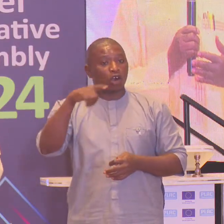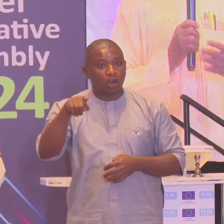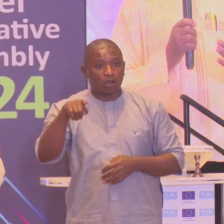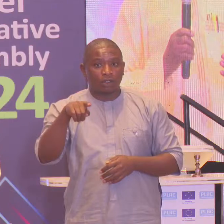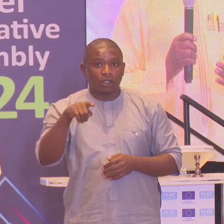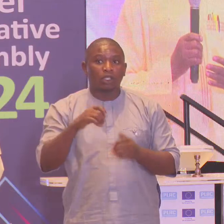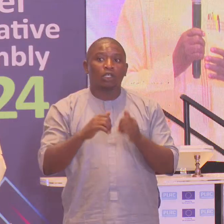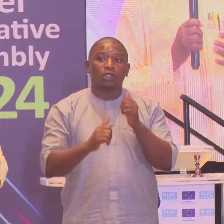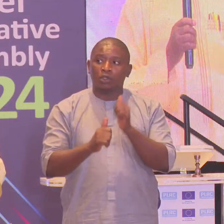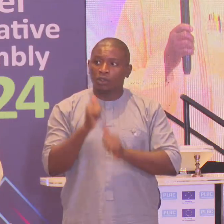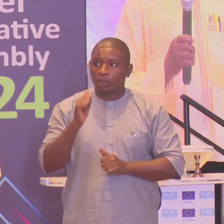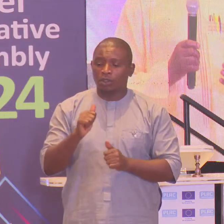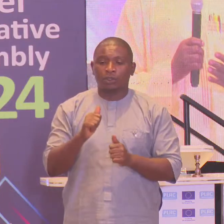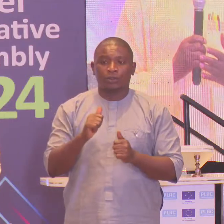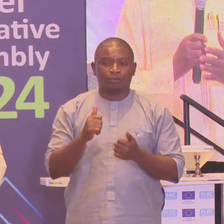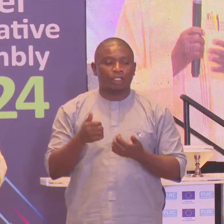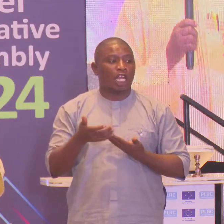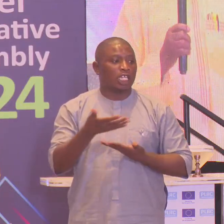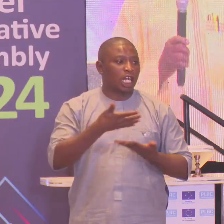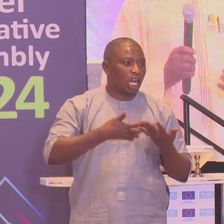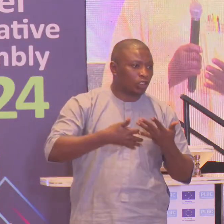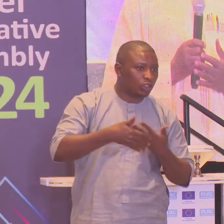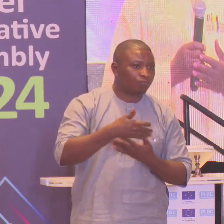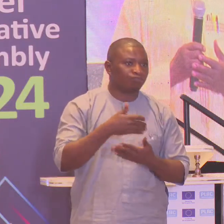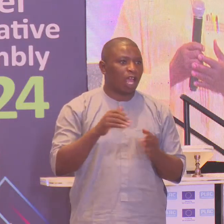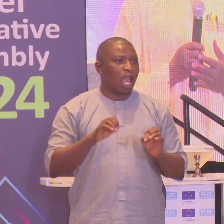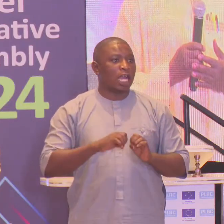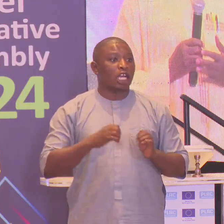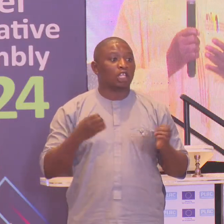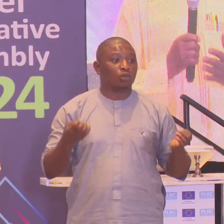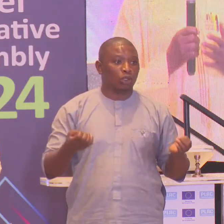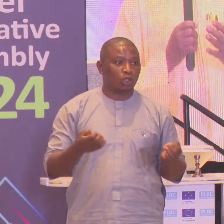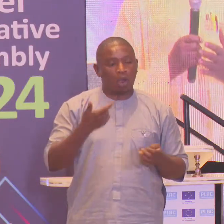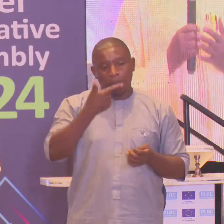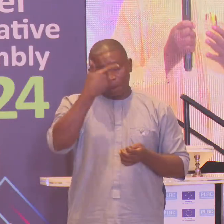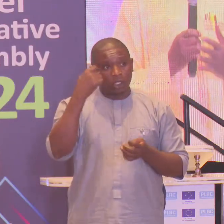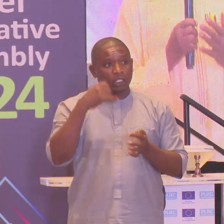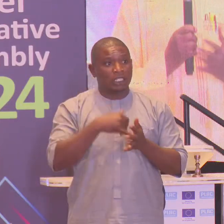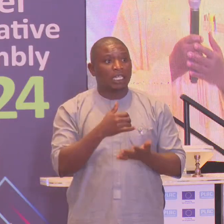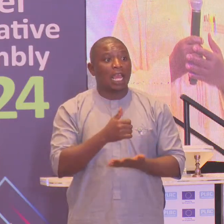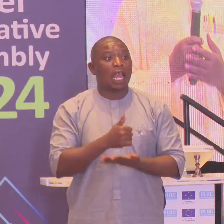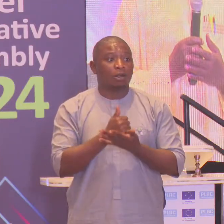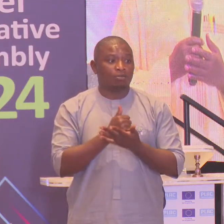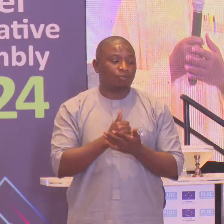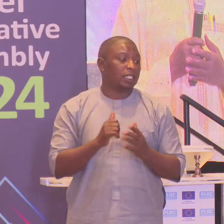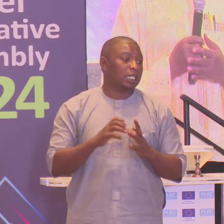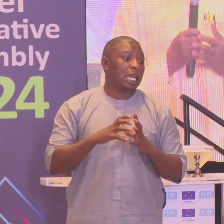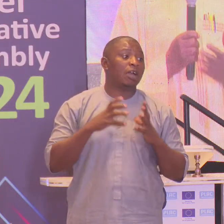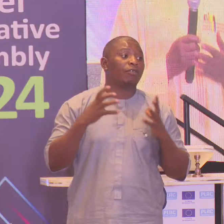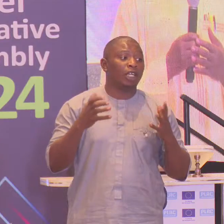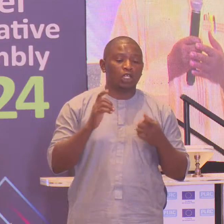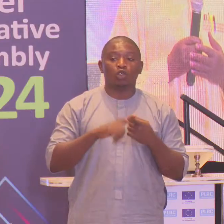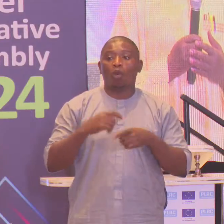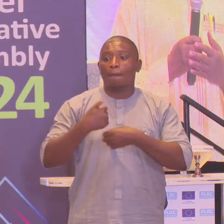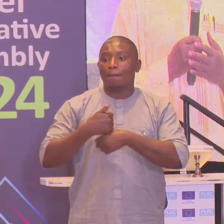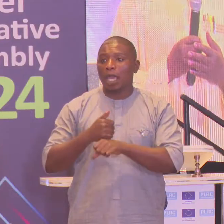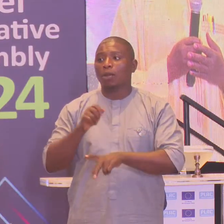such interactions, exposures, because it helps a great deal to make people